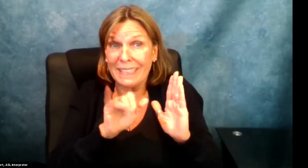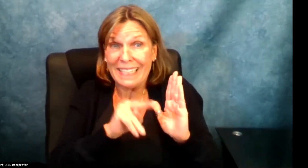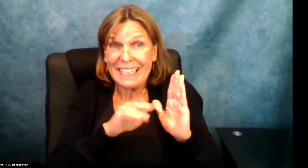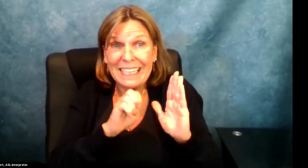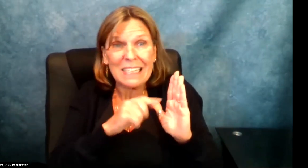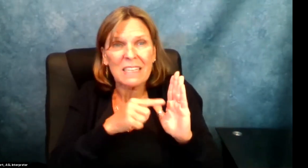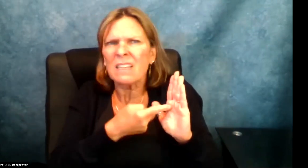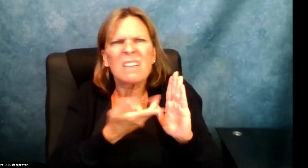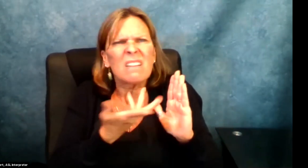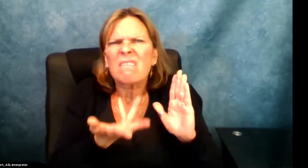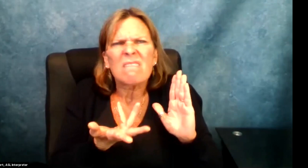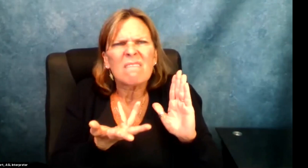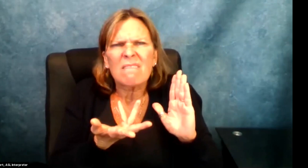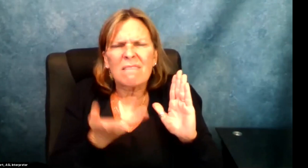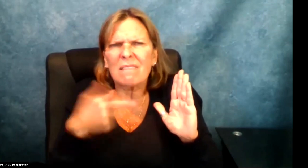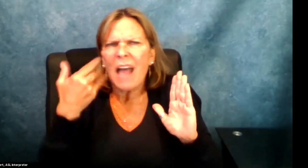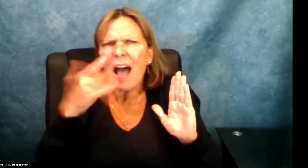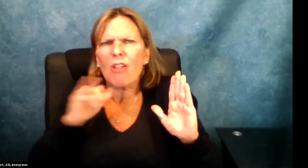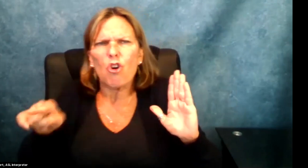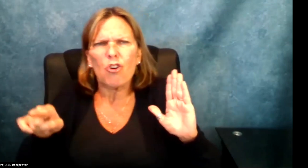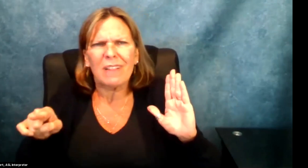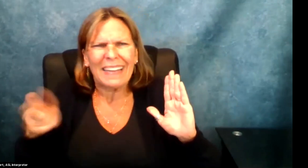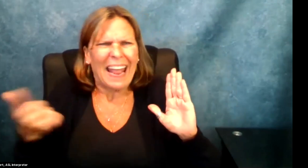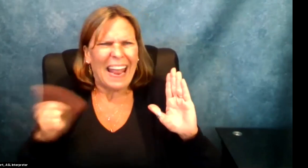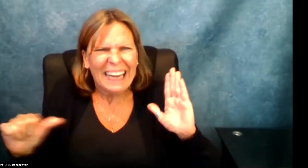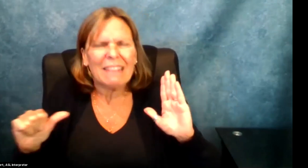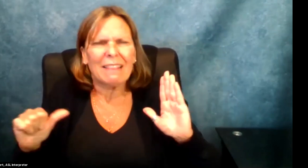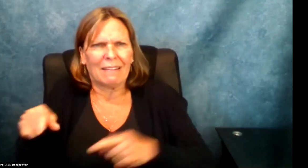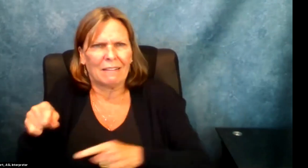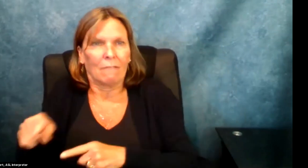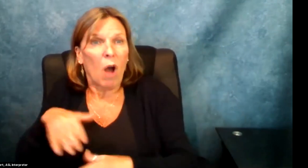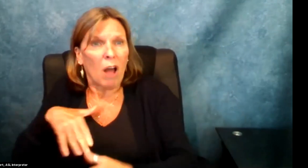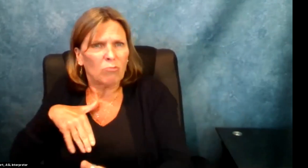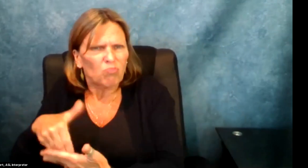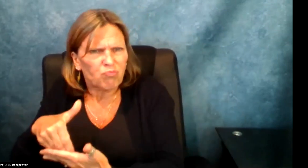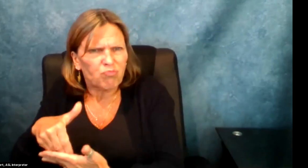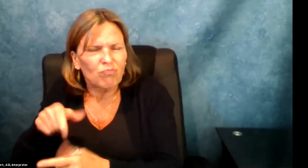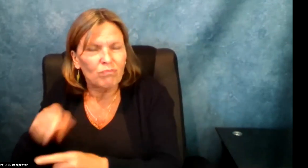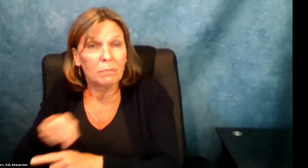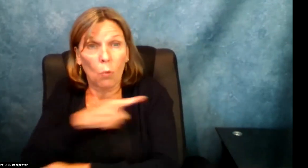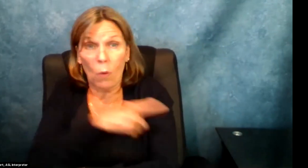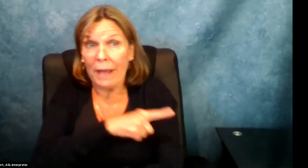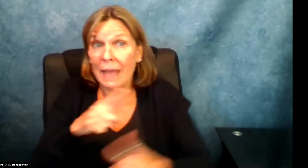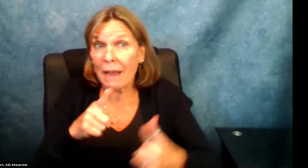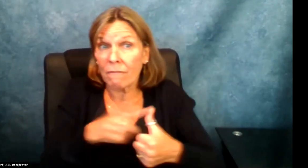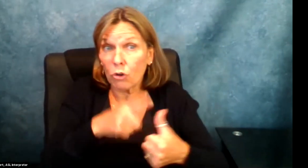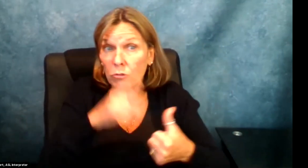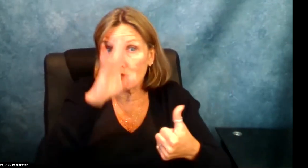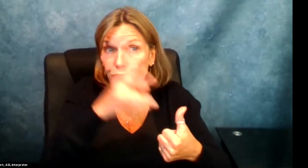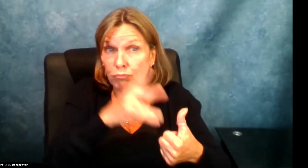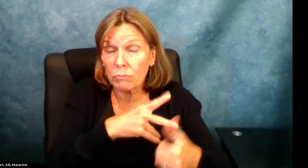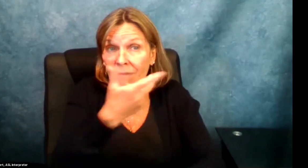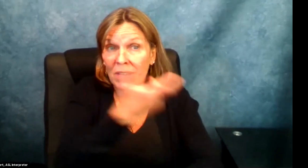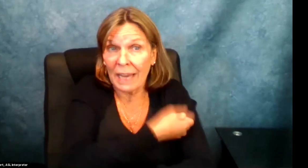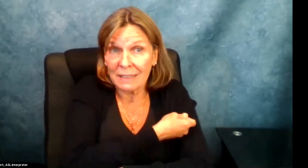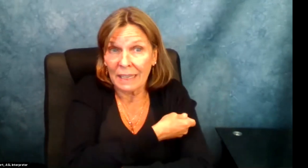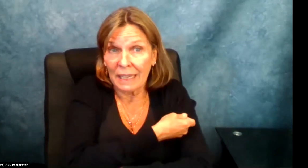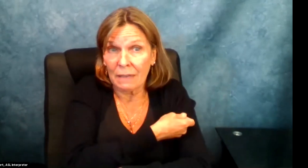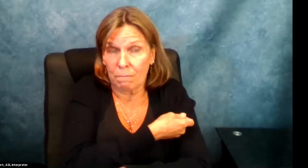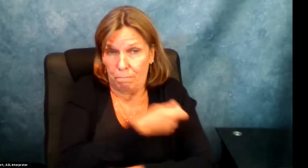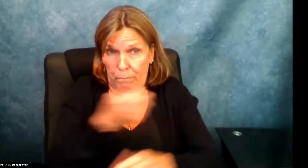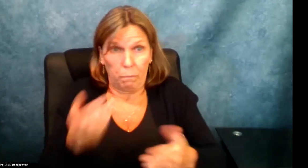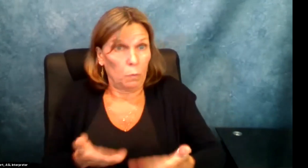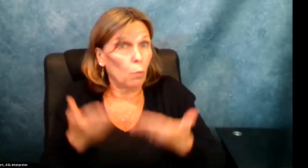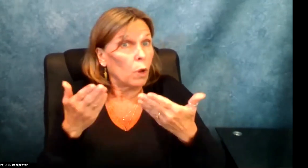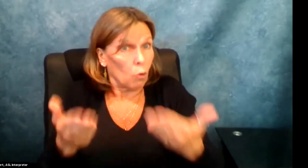would be concerned about with fertility. And in fact, when the vaccine first came out, we were also recommending vaccination for those women